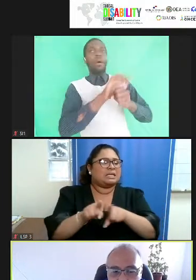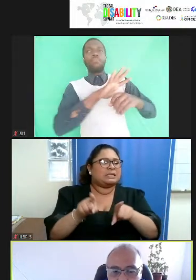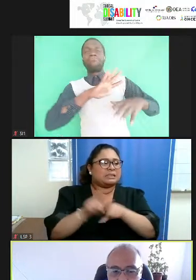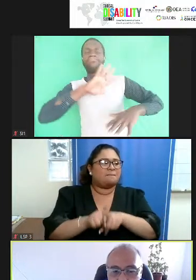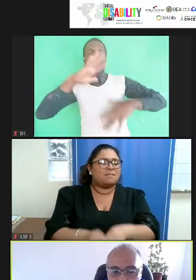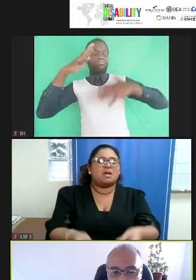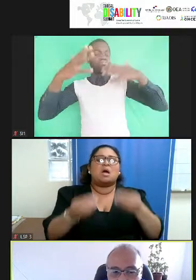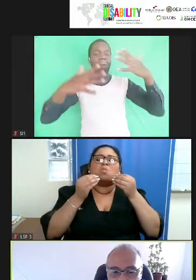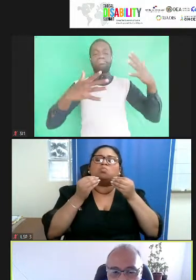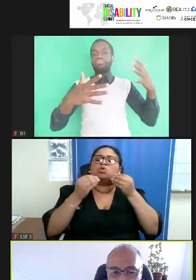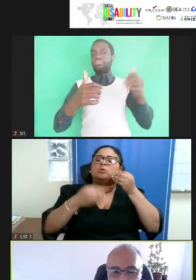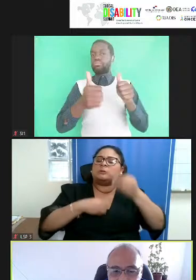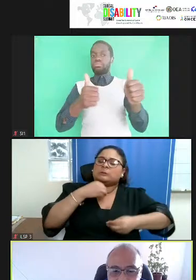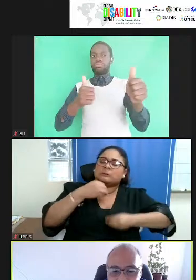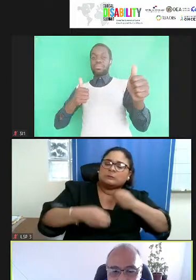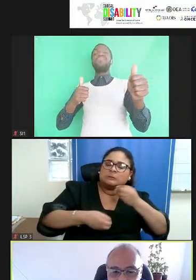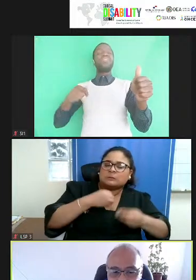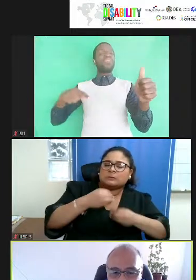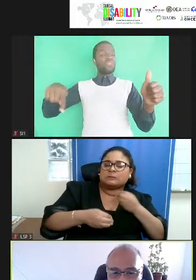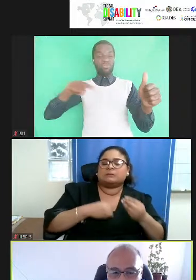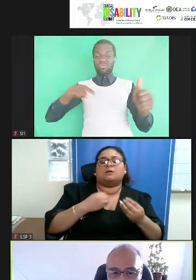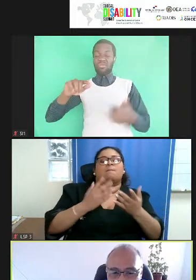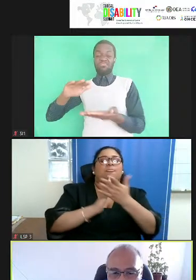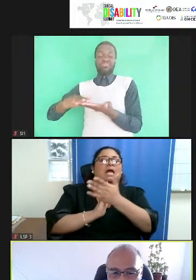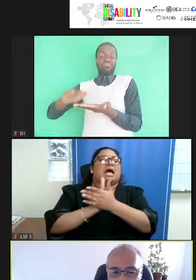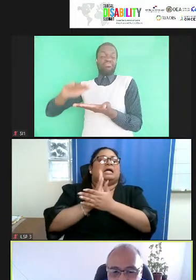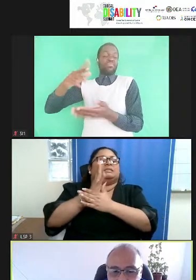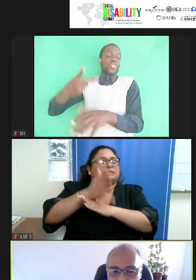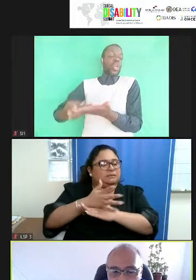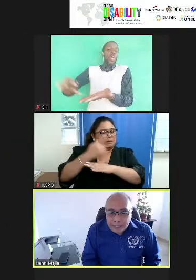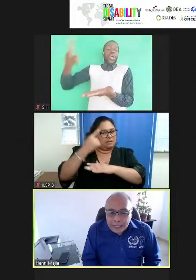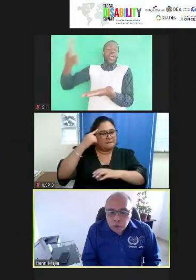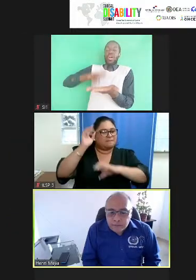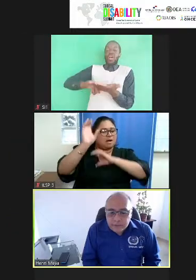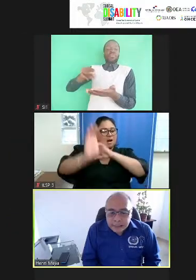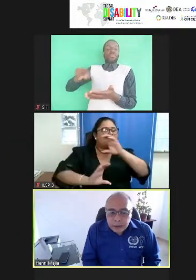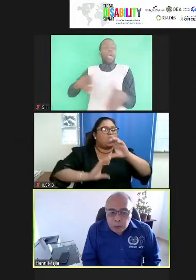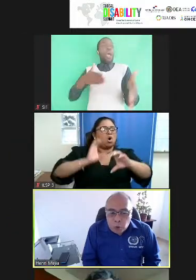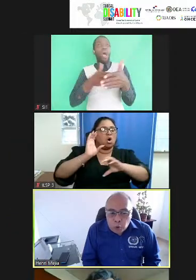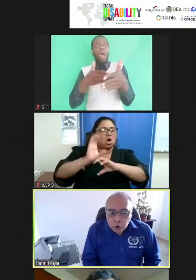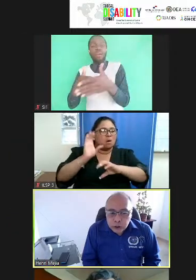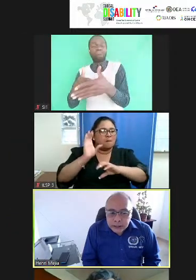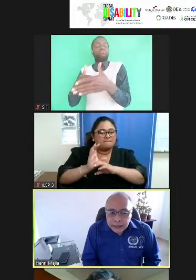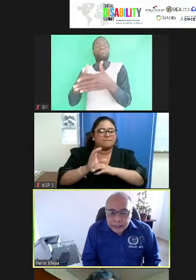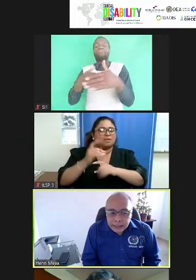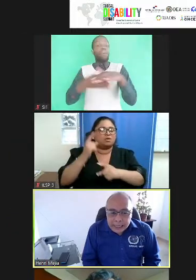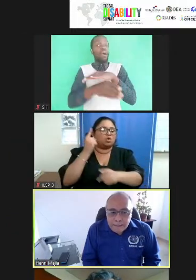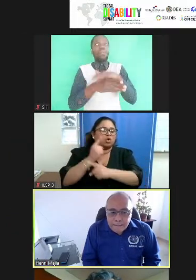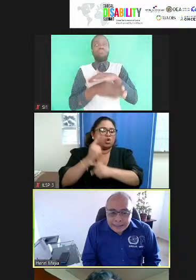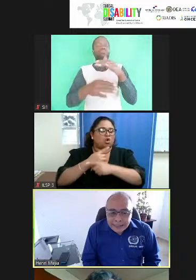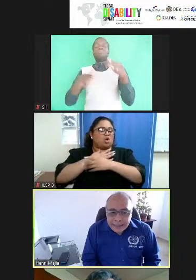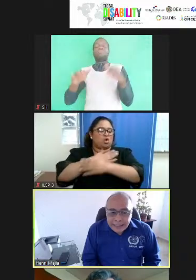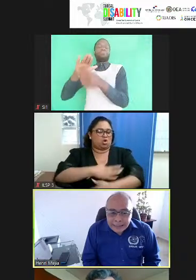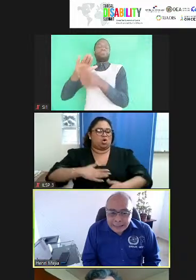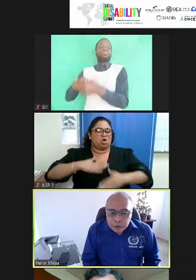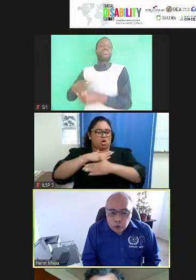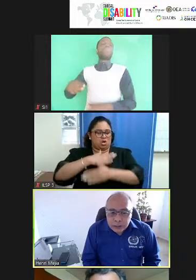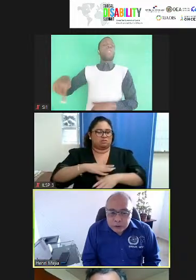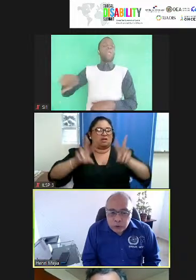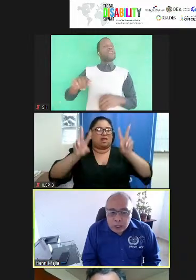disabilities and has disproportionately affected the access for their full effect of enjoyment